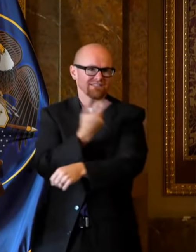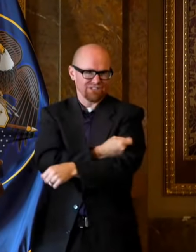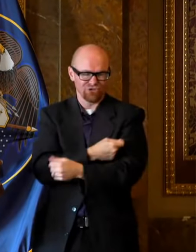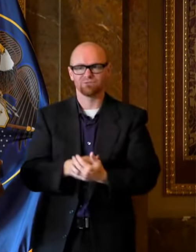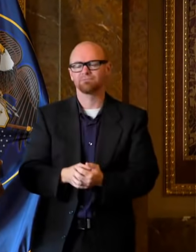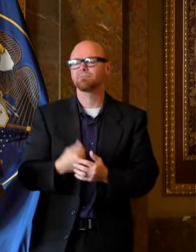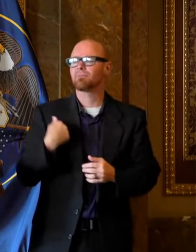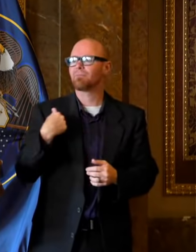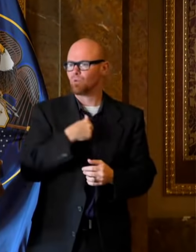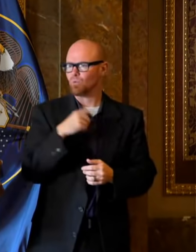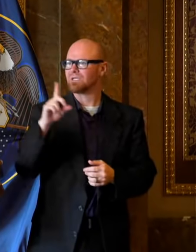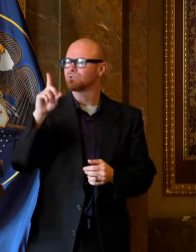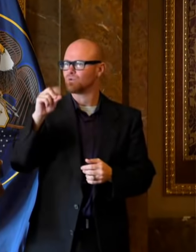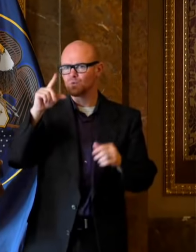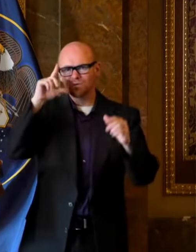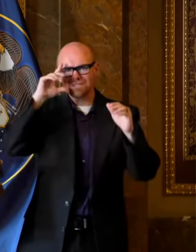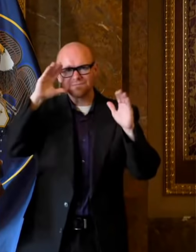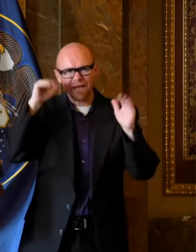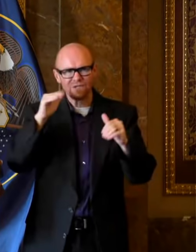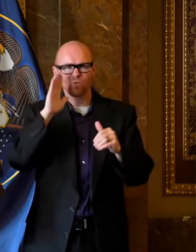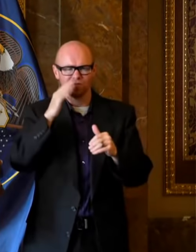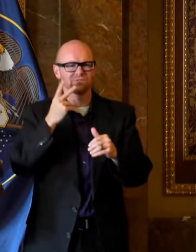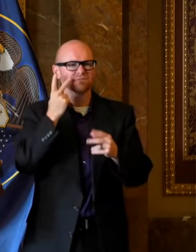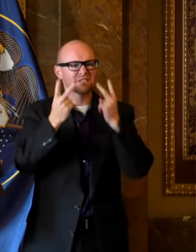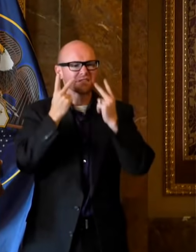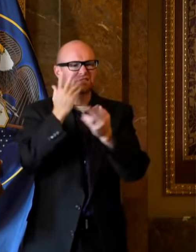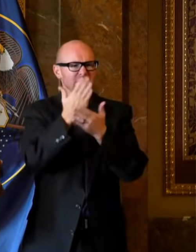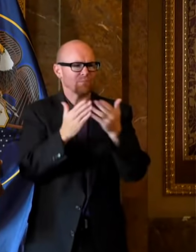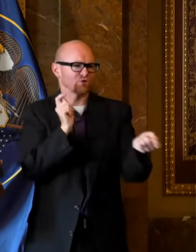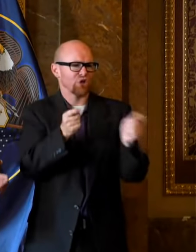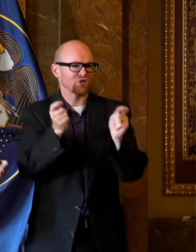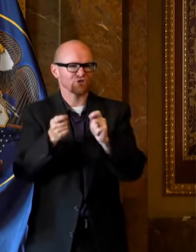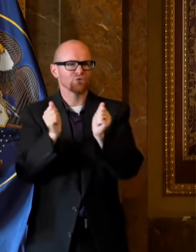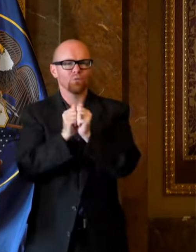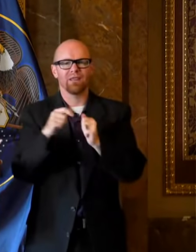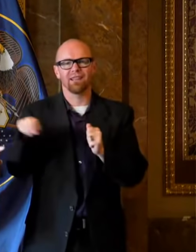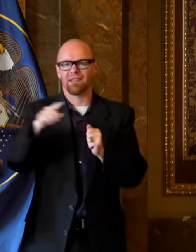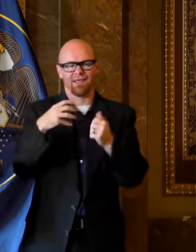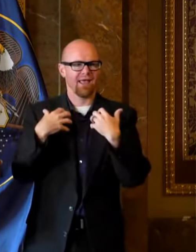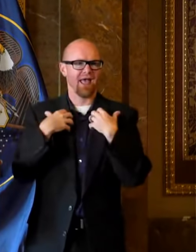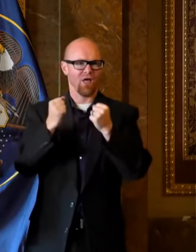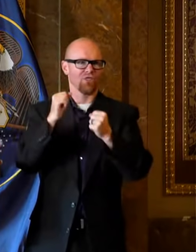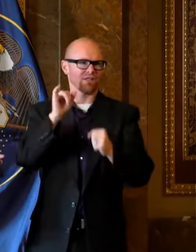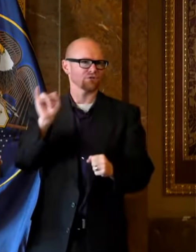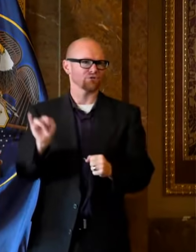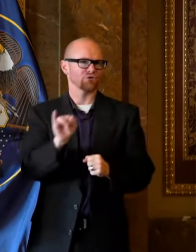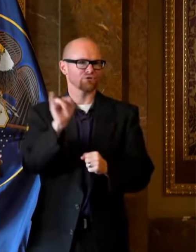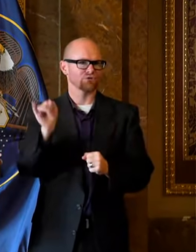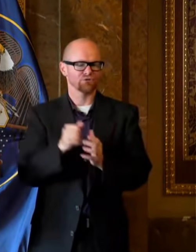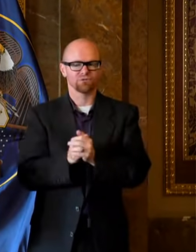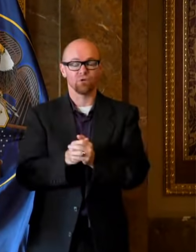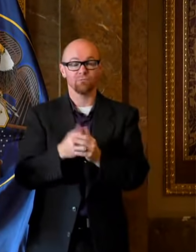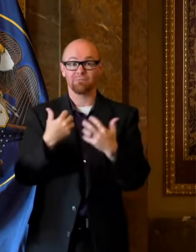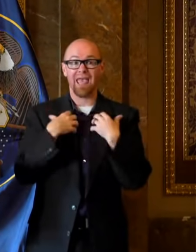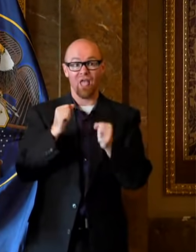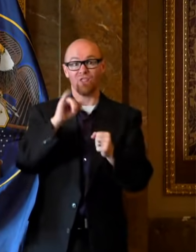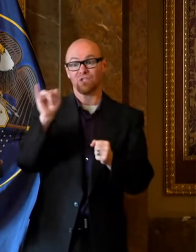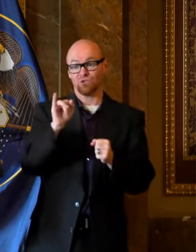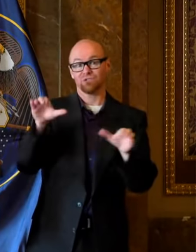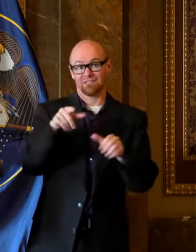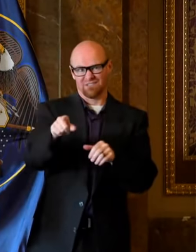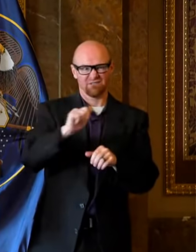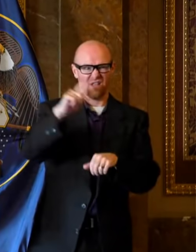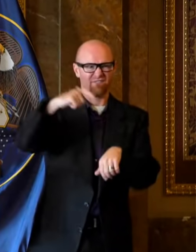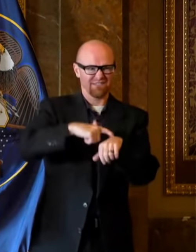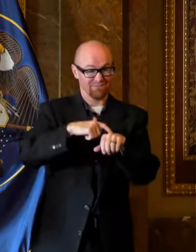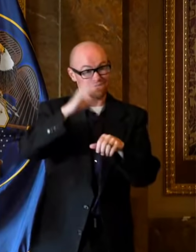be changes to health insurers. And by the way, health insurance does this all the time, right? If you're a